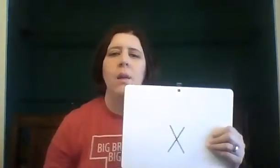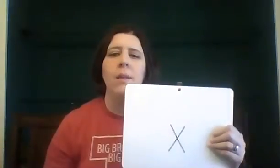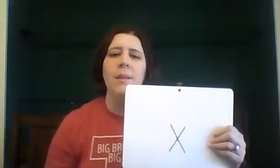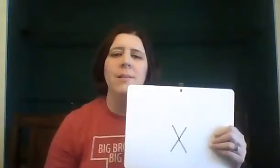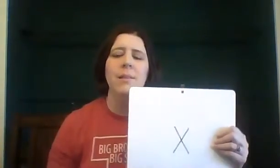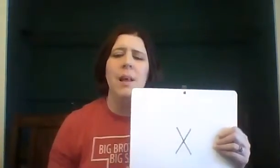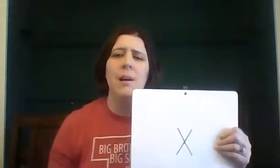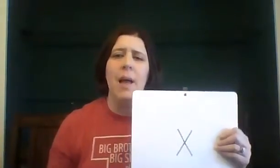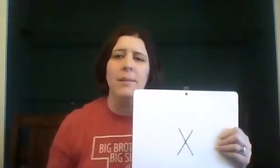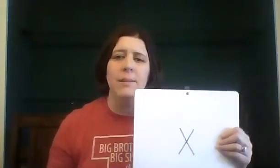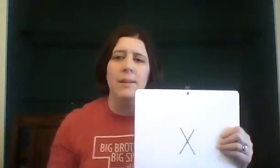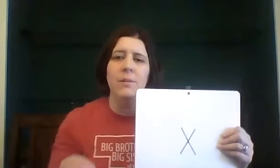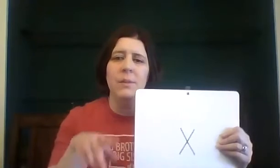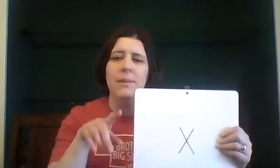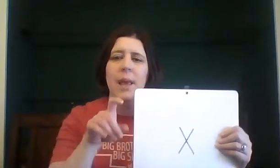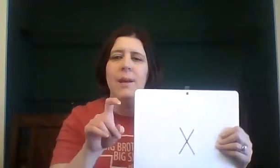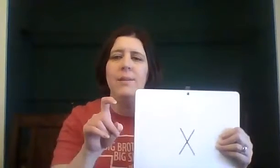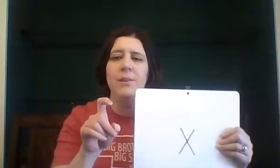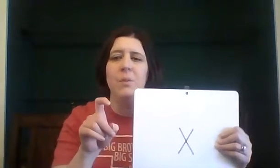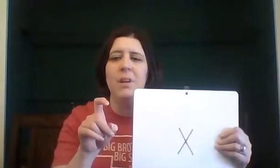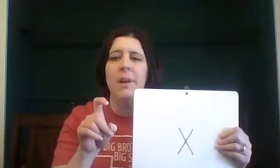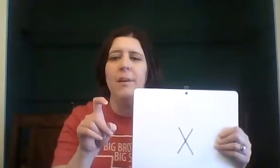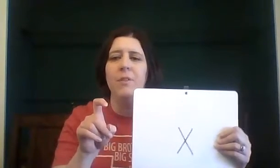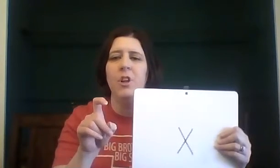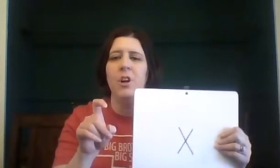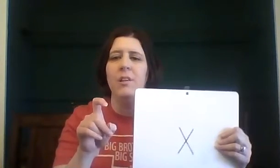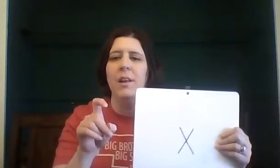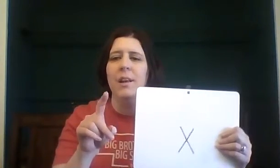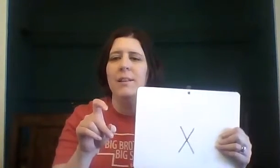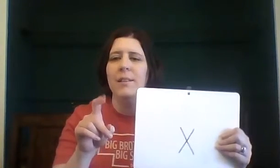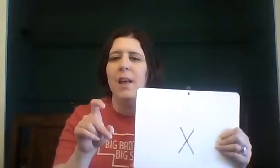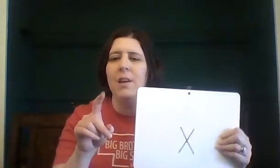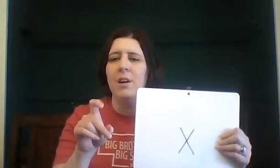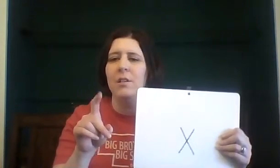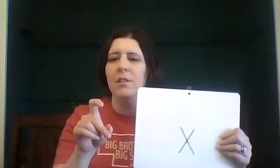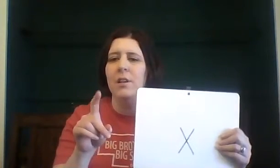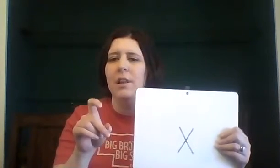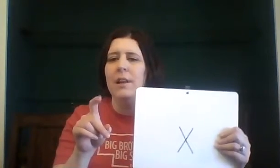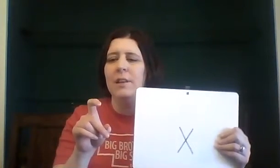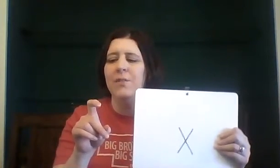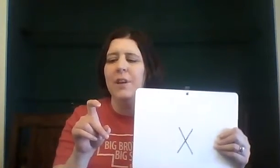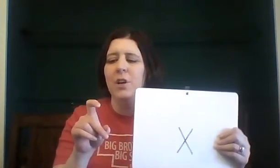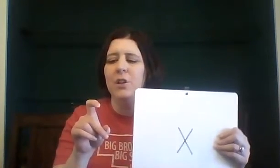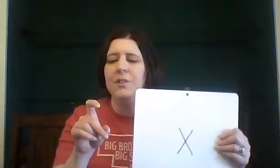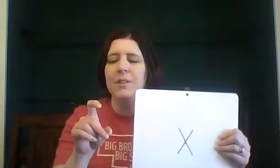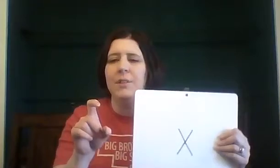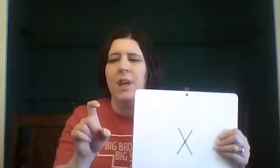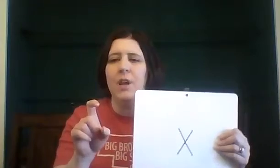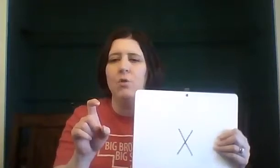Now this is the letter X, and this once again is just one you have to learn. It's got your little index finger just is kind of